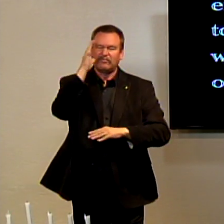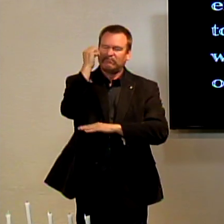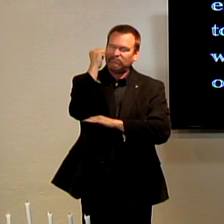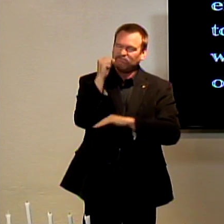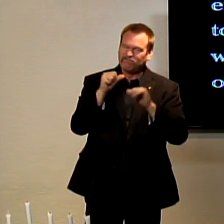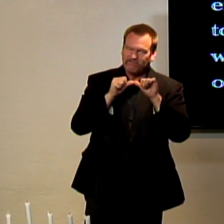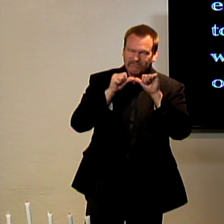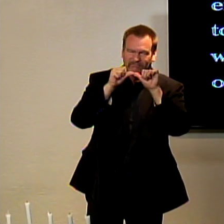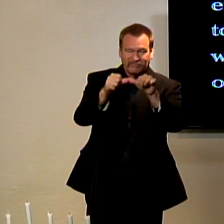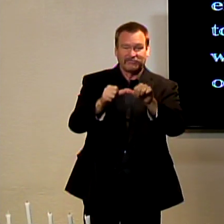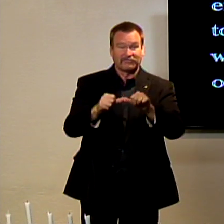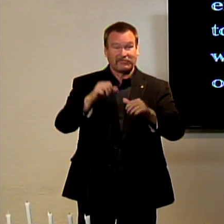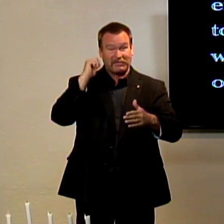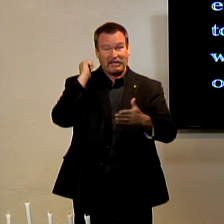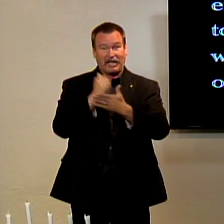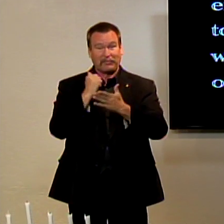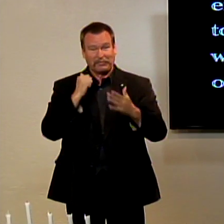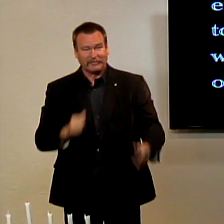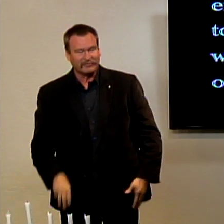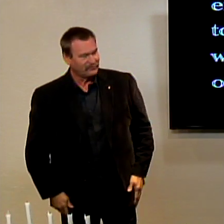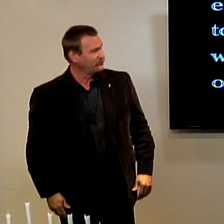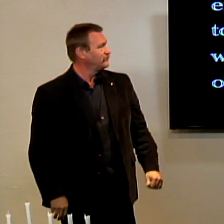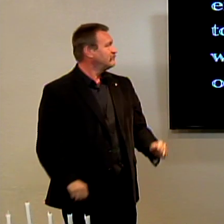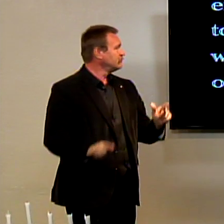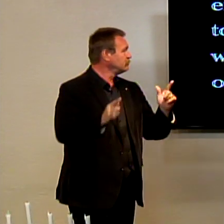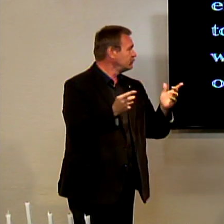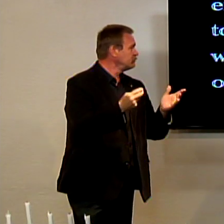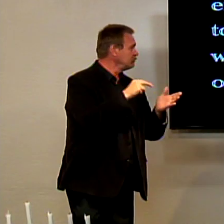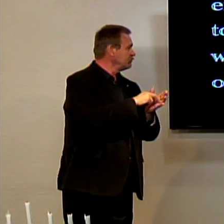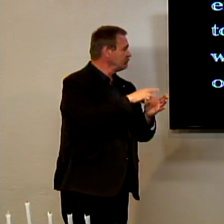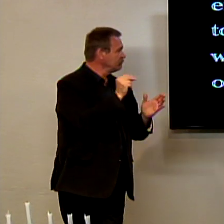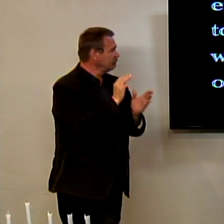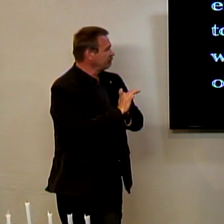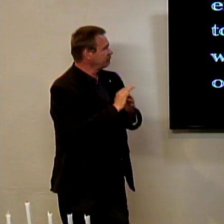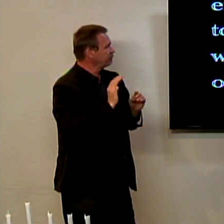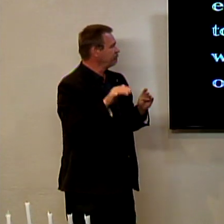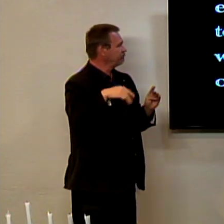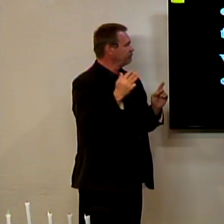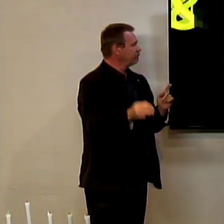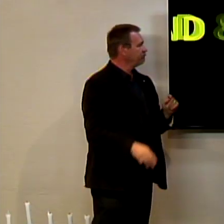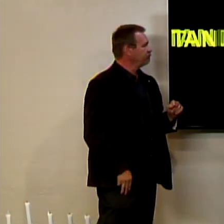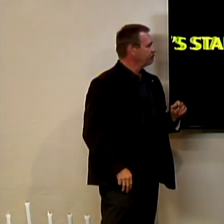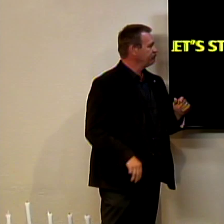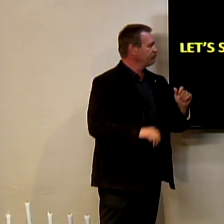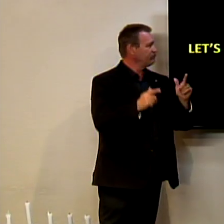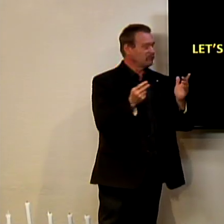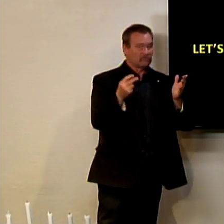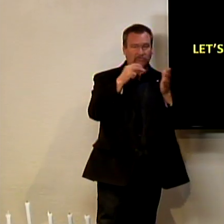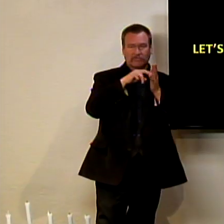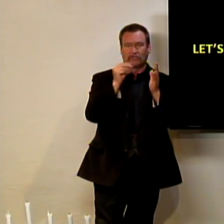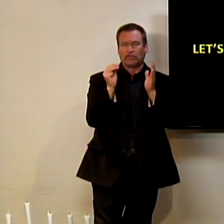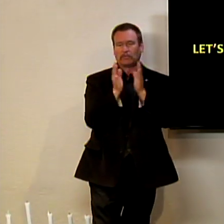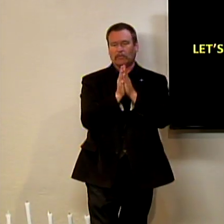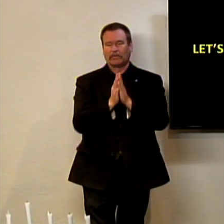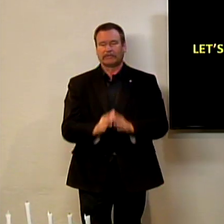This is God's command. He never changes. Amen? Let's stand together for prayer.